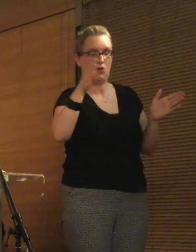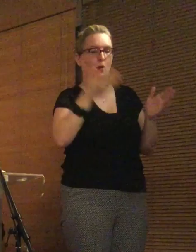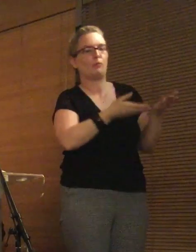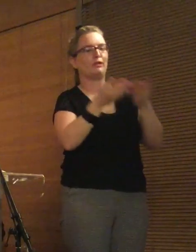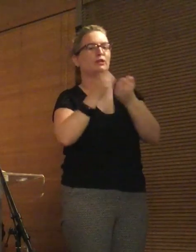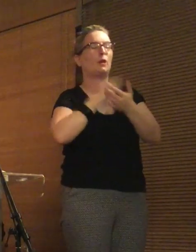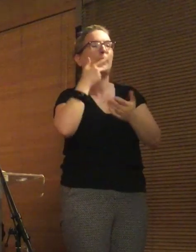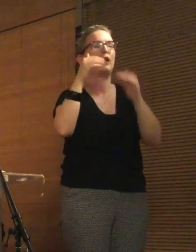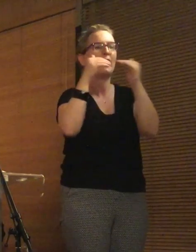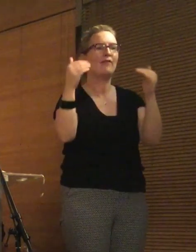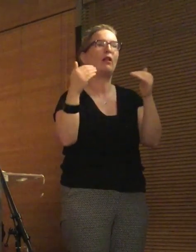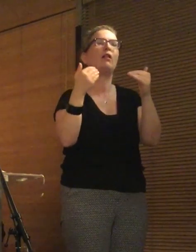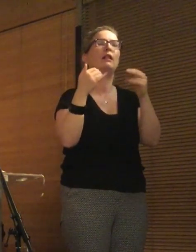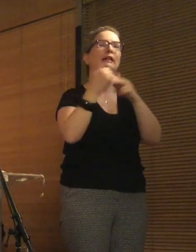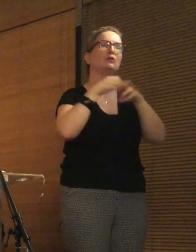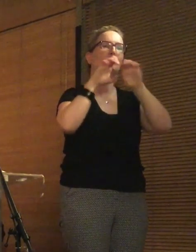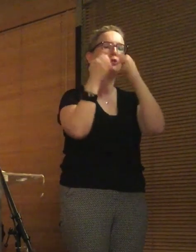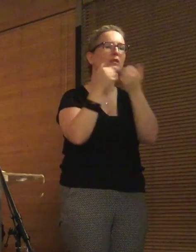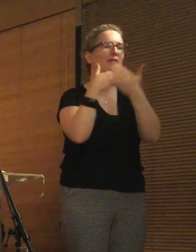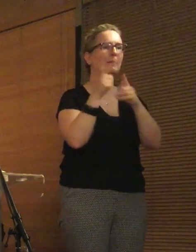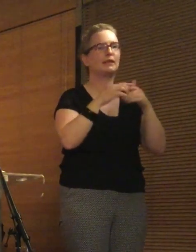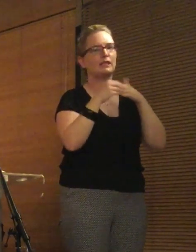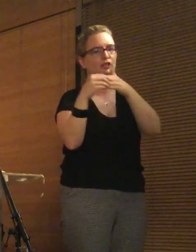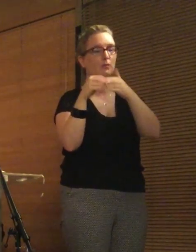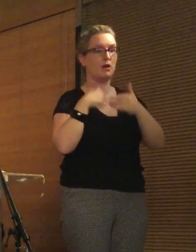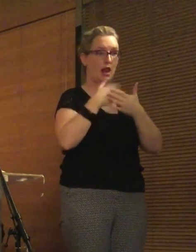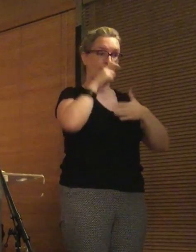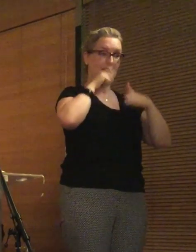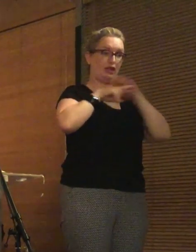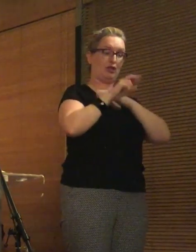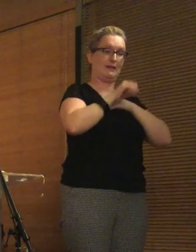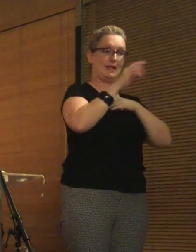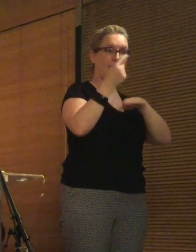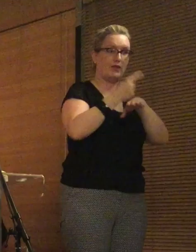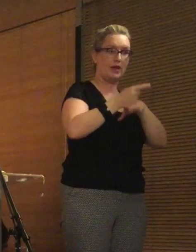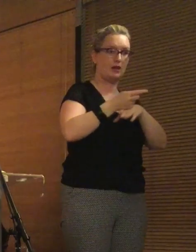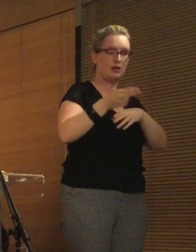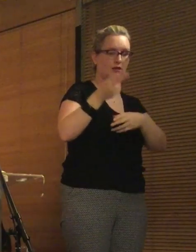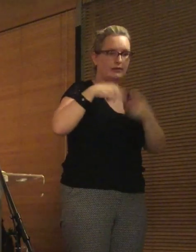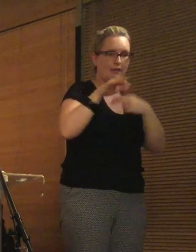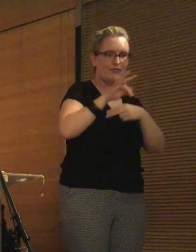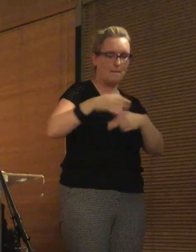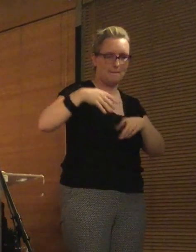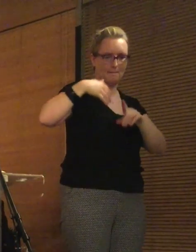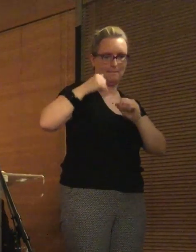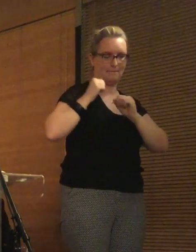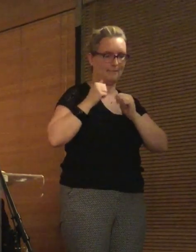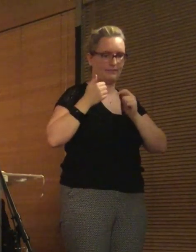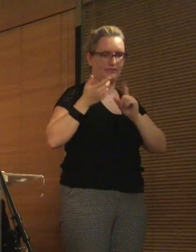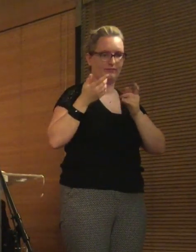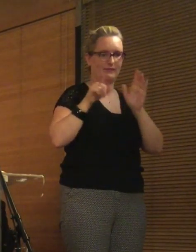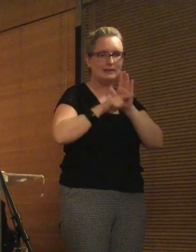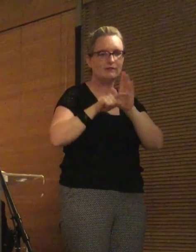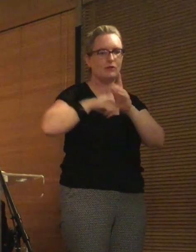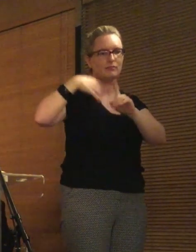community development and leadership. And many of the teachers and staff, they came from hopelessly backgrounds, but they found